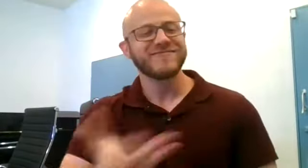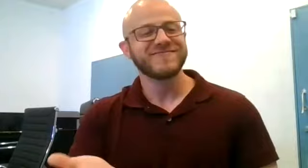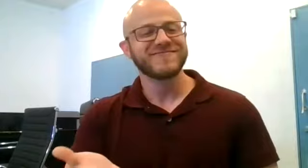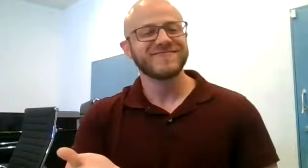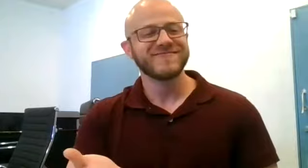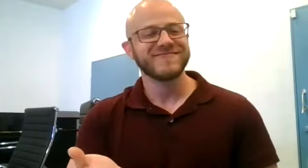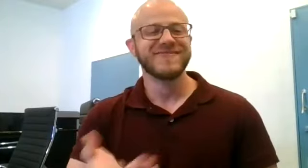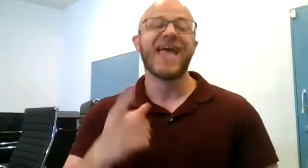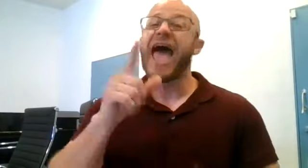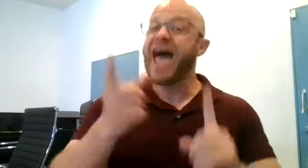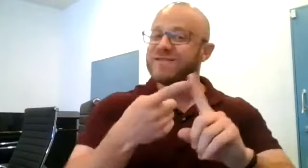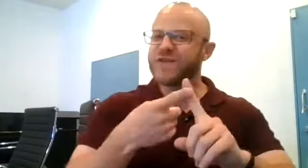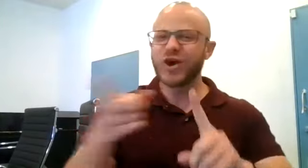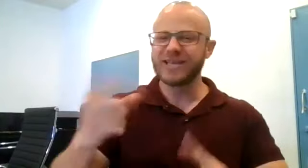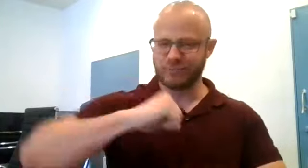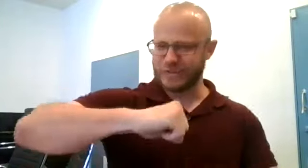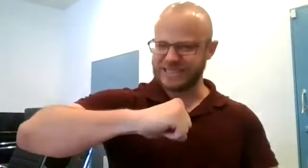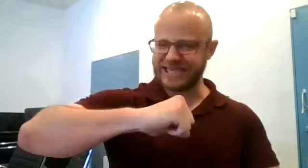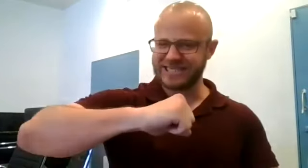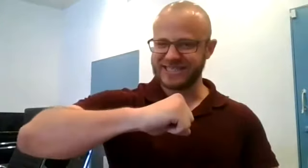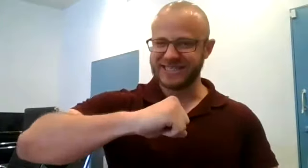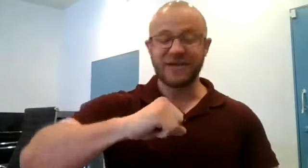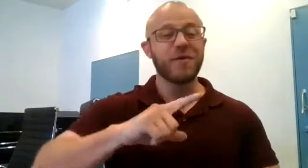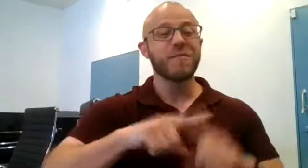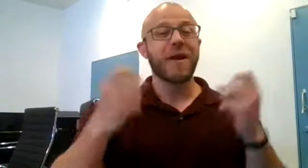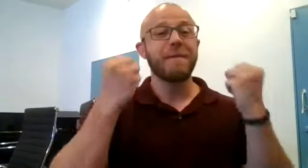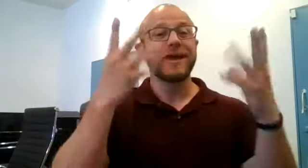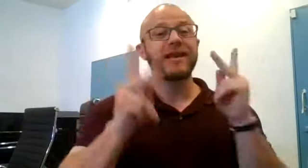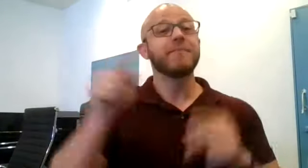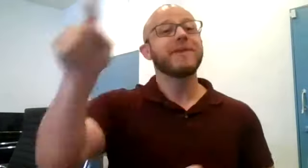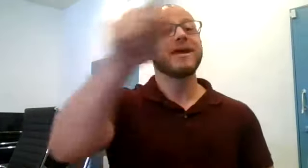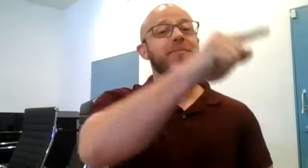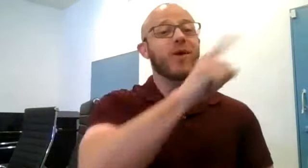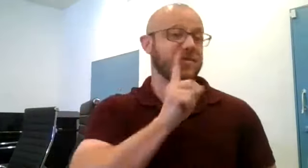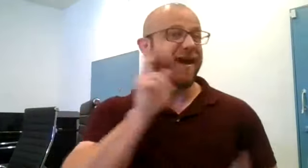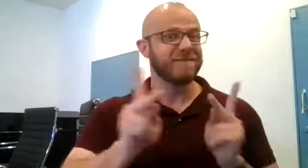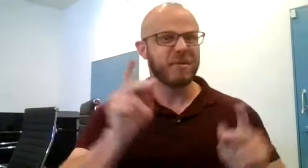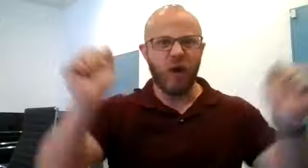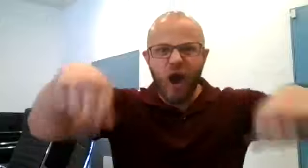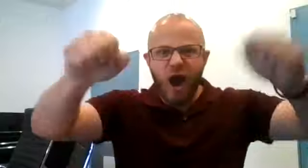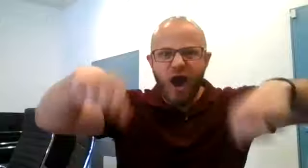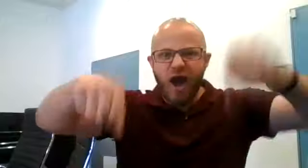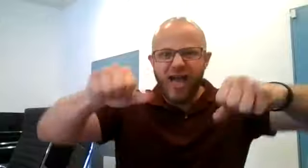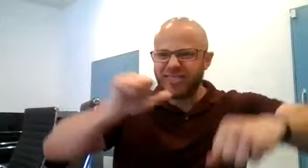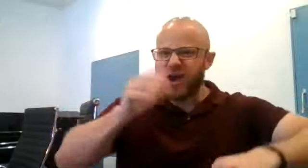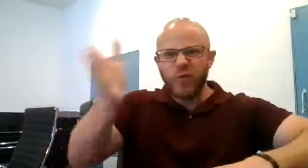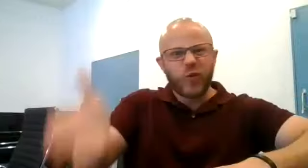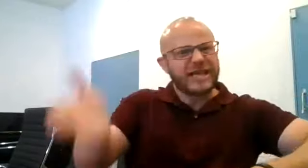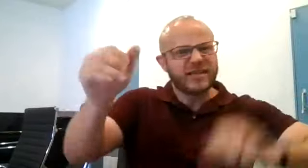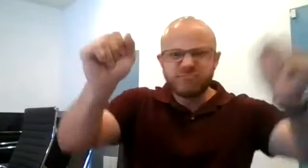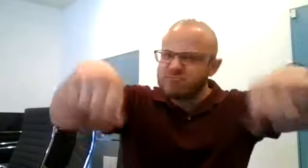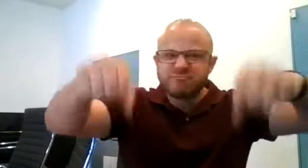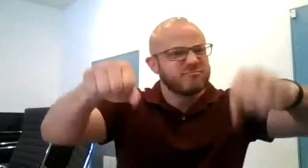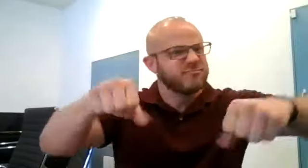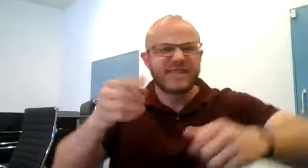name, fine, Bayam. At first, he really resisted it. But then many people, deaf people are like, yeah, that's who he is. He's